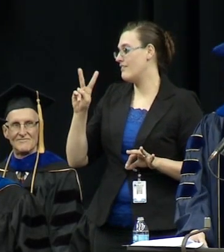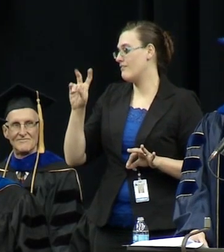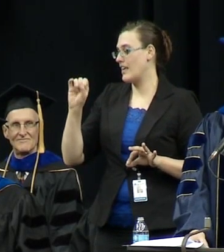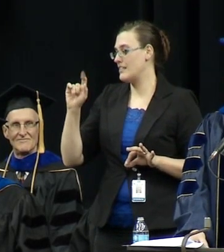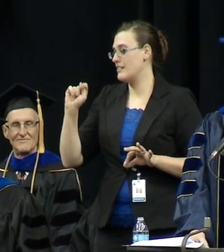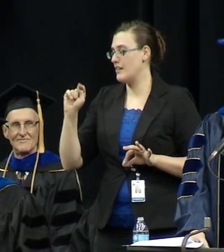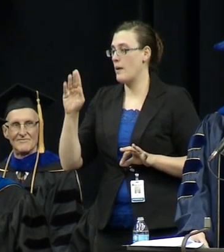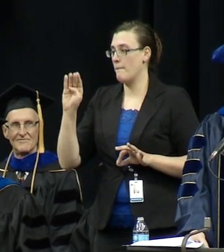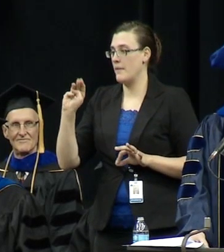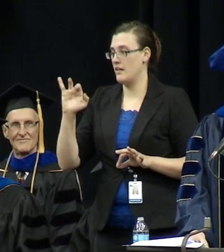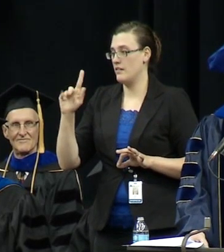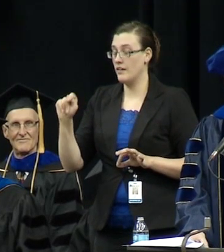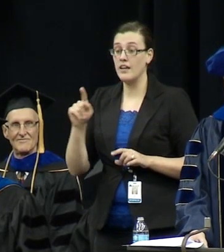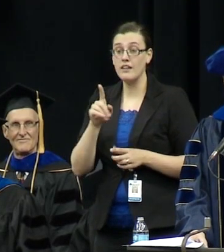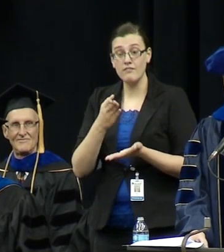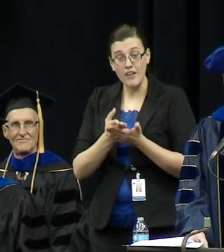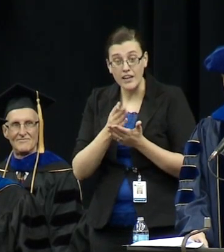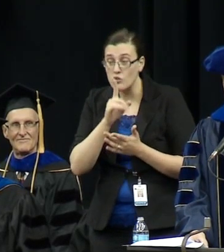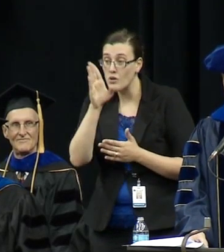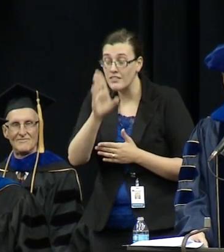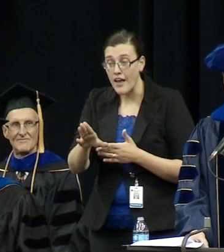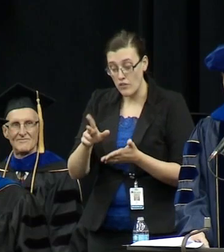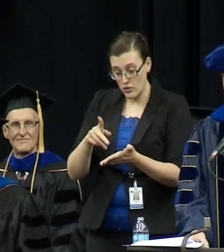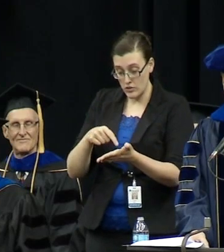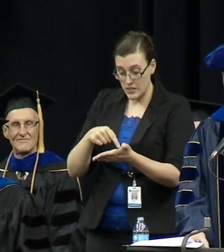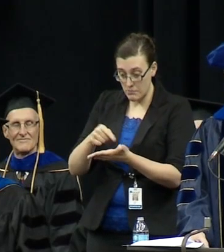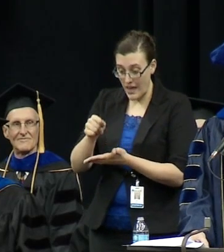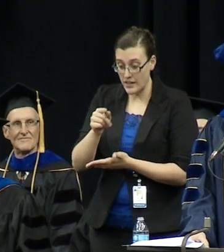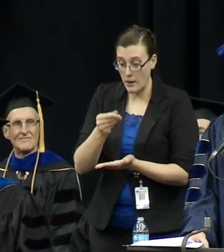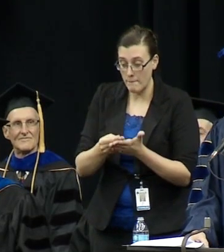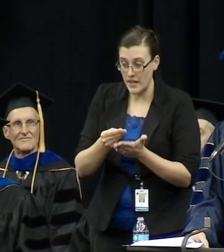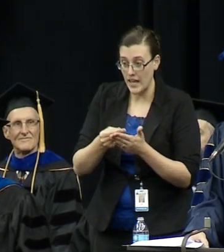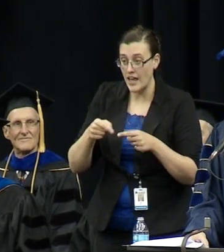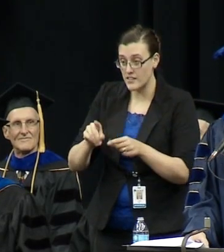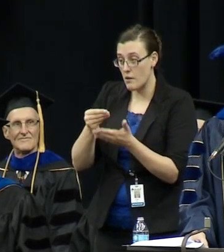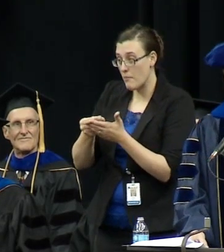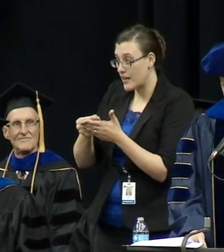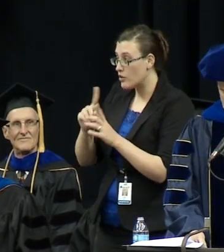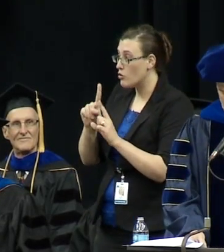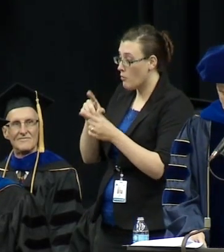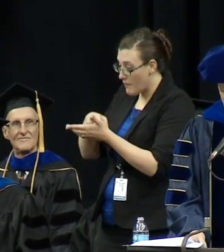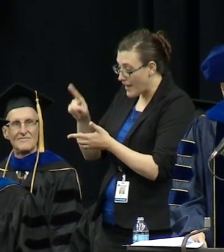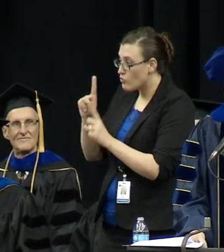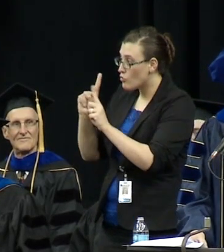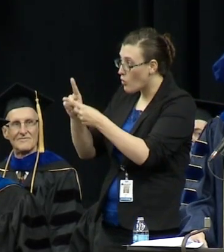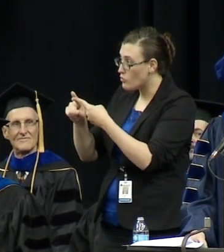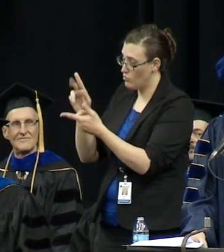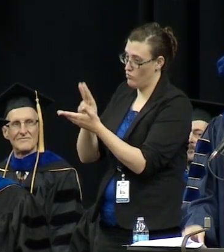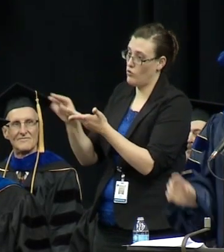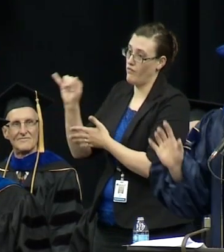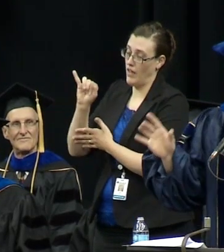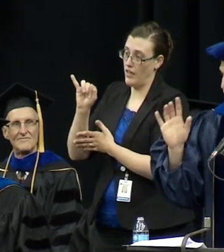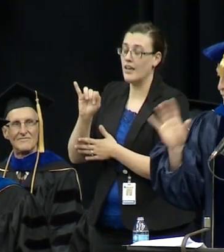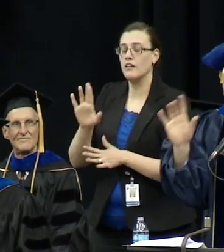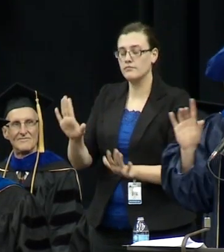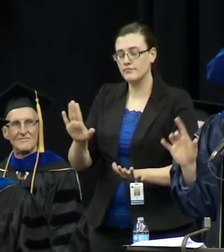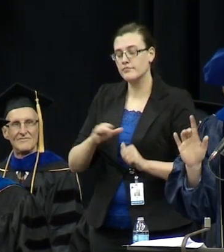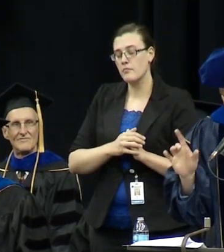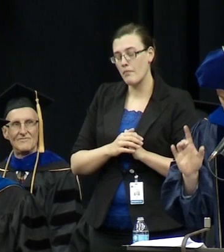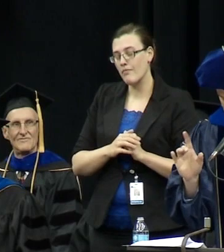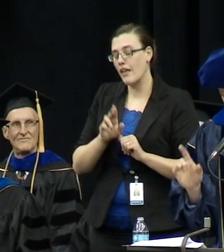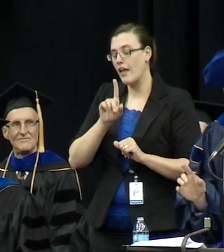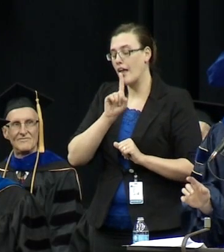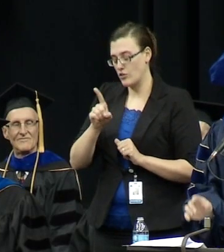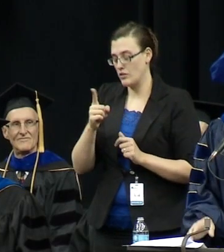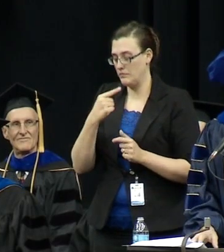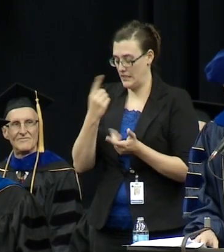you will never spend money that pays off as much as the money you spent going to the University of Iowa. Actually, let me